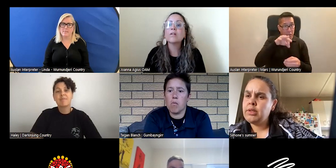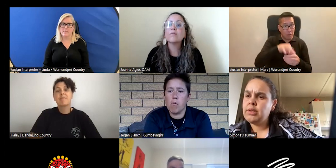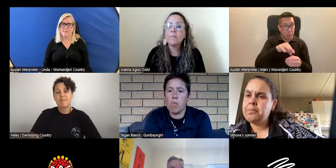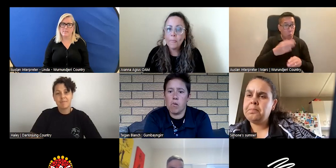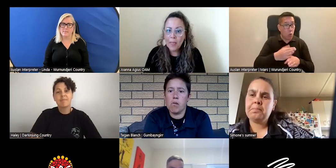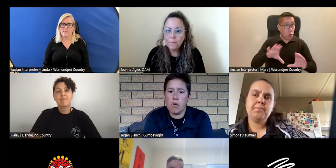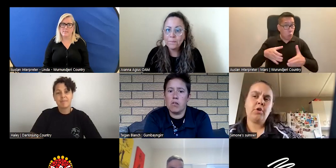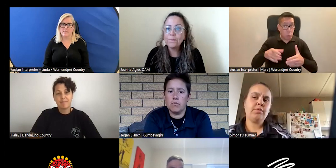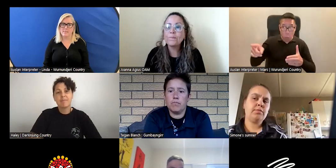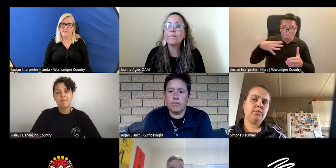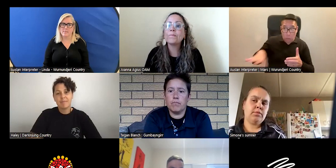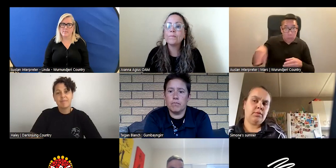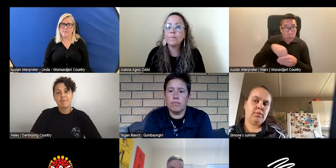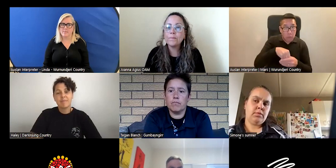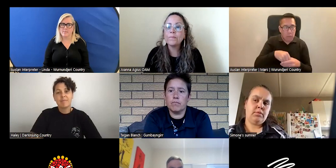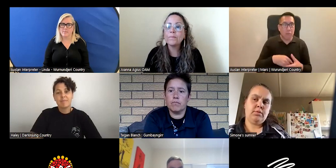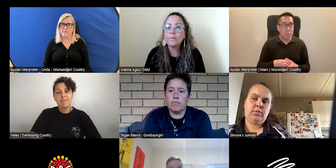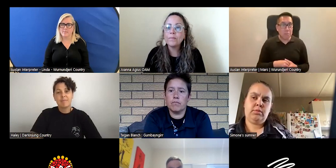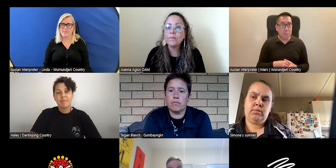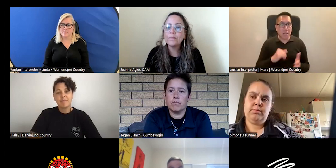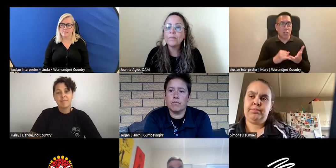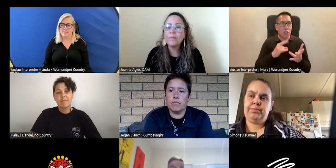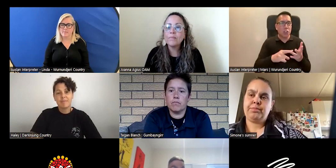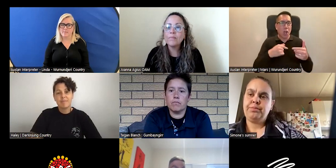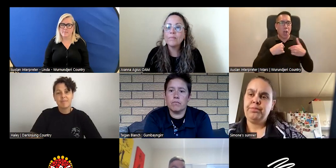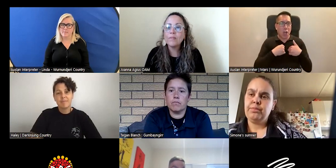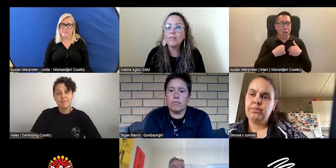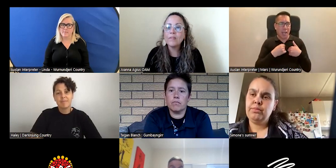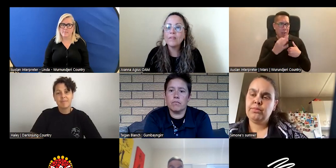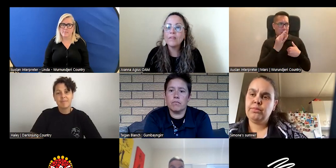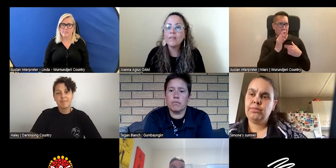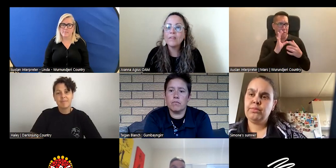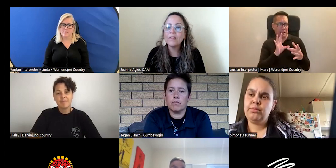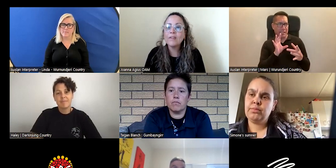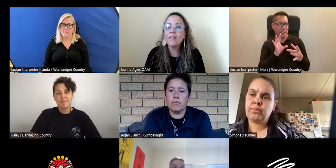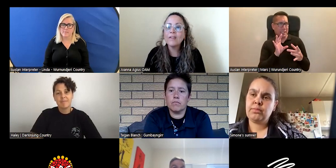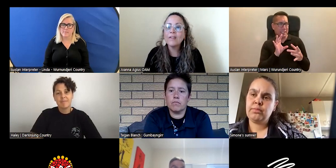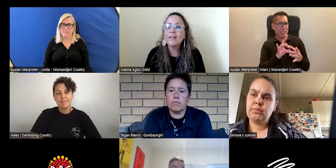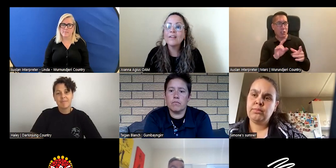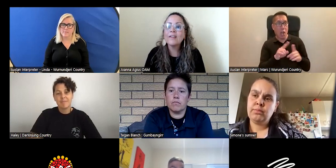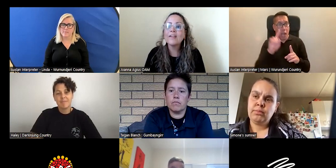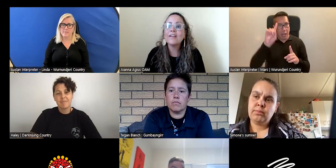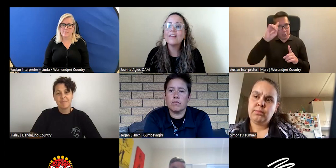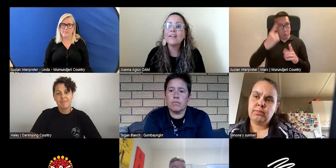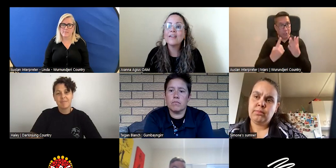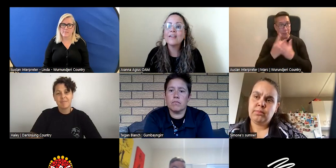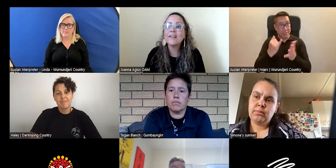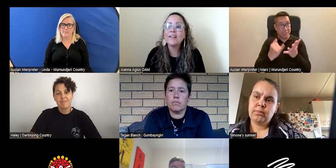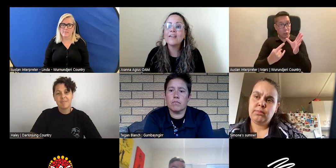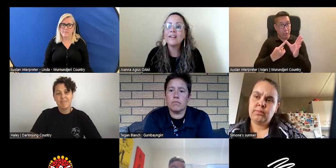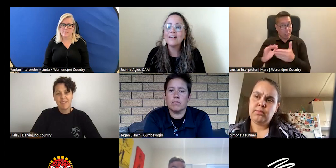And so I got a bit of the connection of and understanding what's happening in South